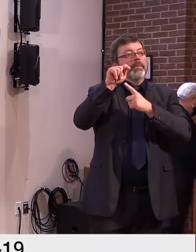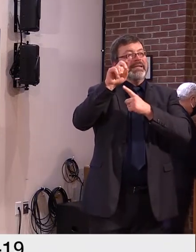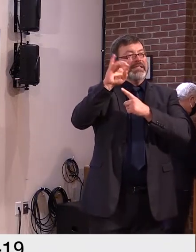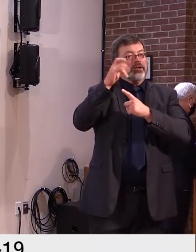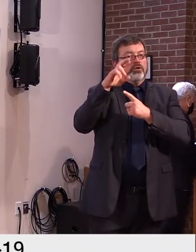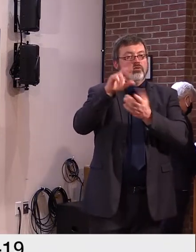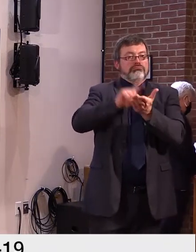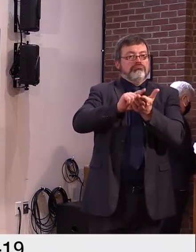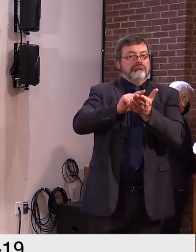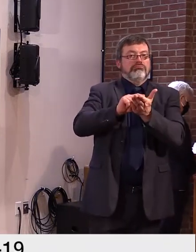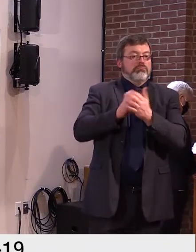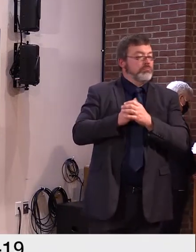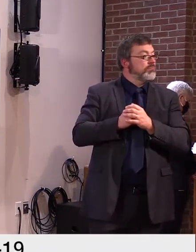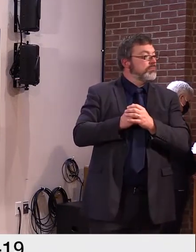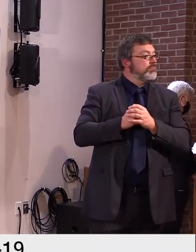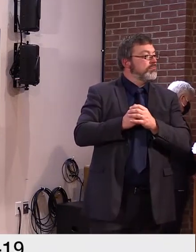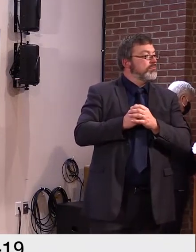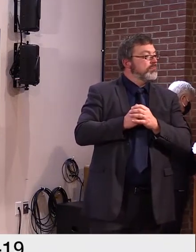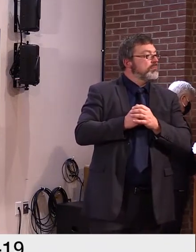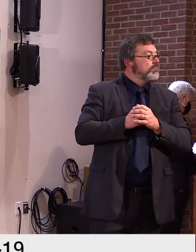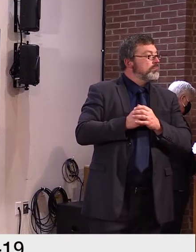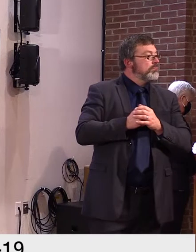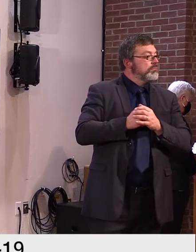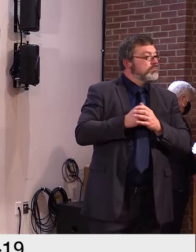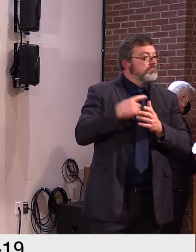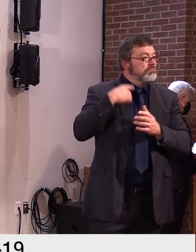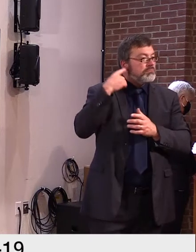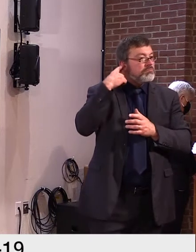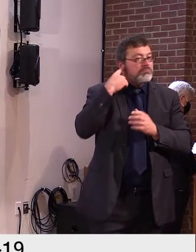Hi, this is a question, I think, from Mike Harrington.